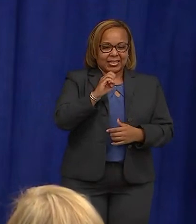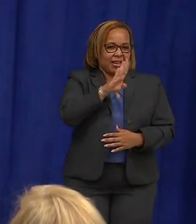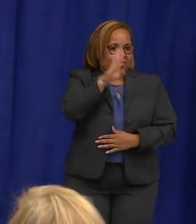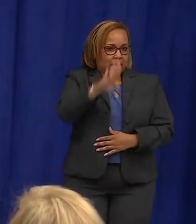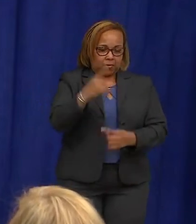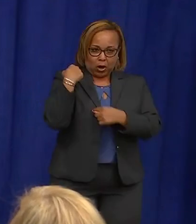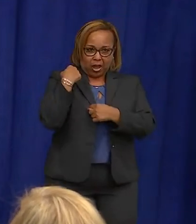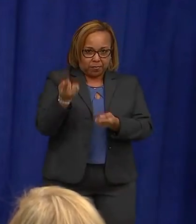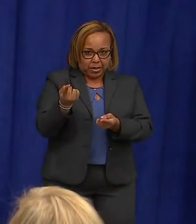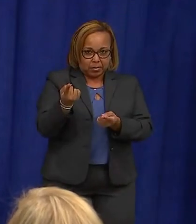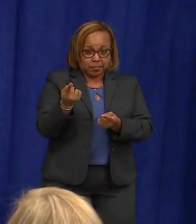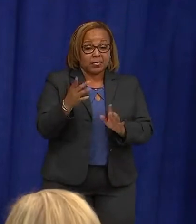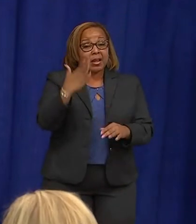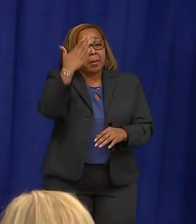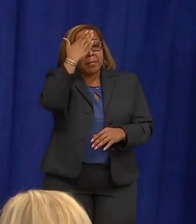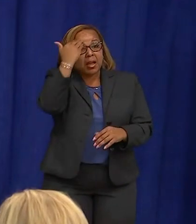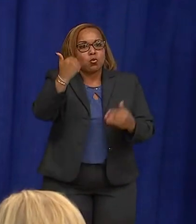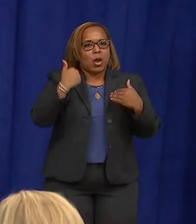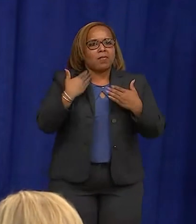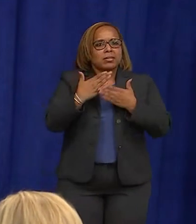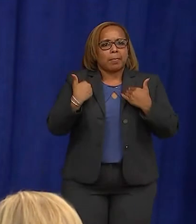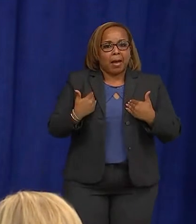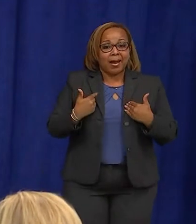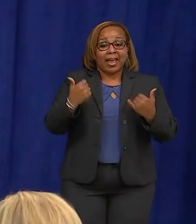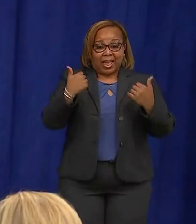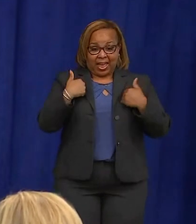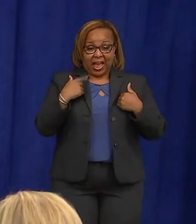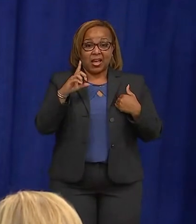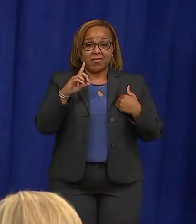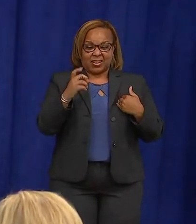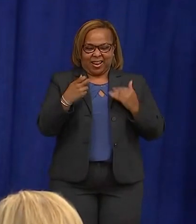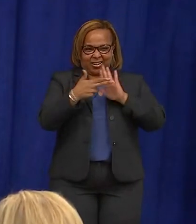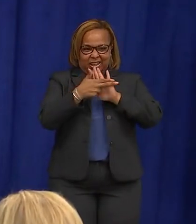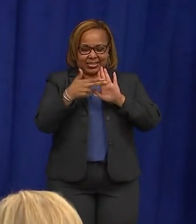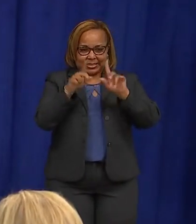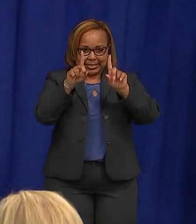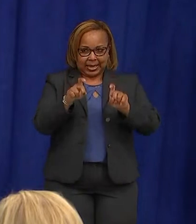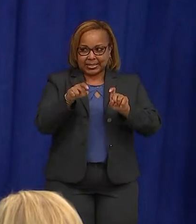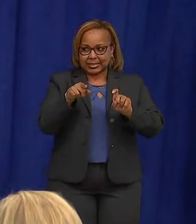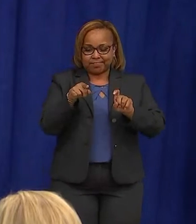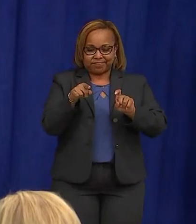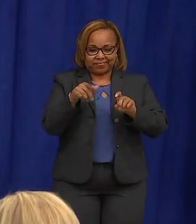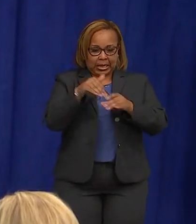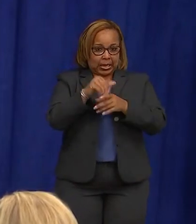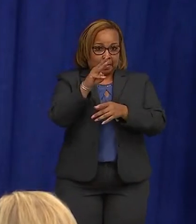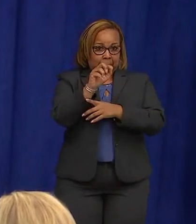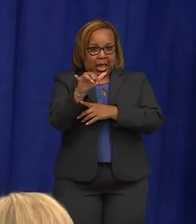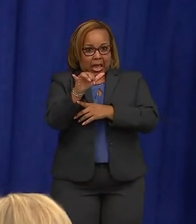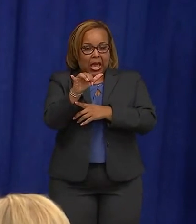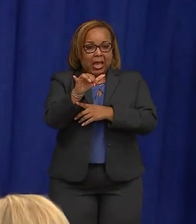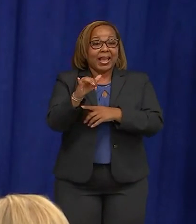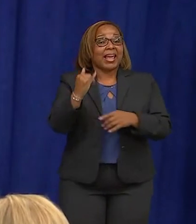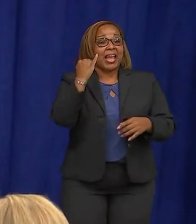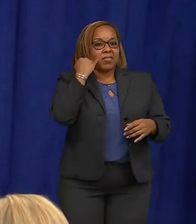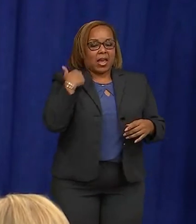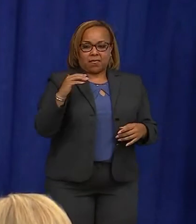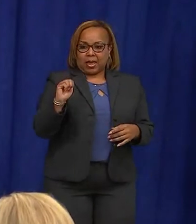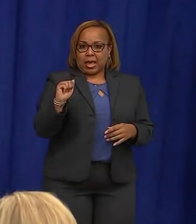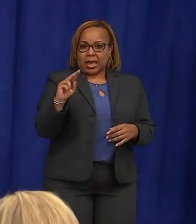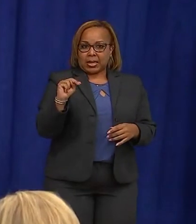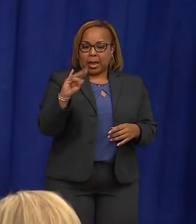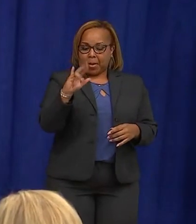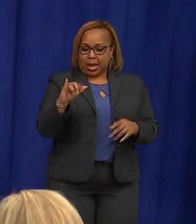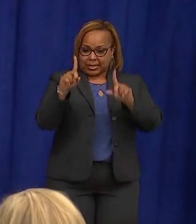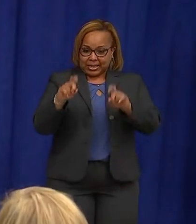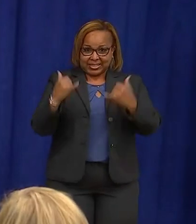never have been, because you would have somebody get a diagnostic test, in May. If they got an antibody